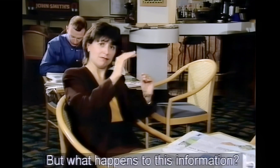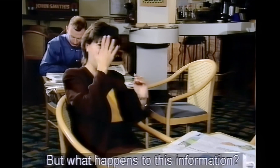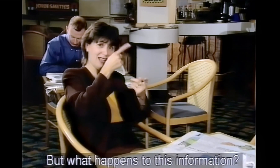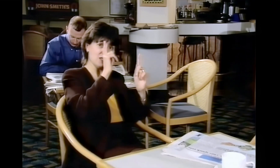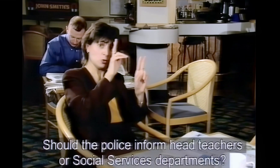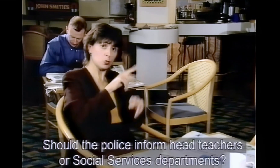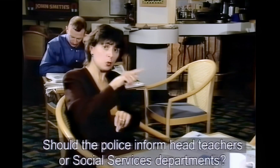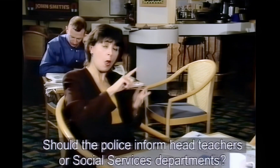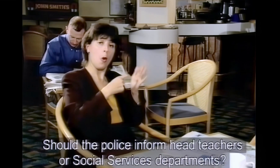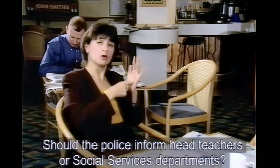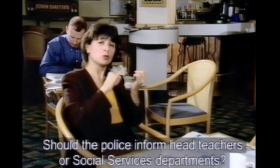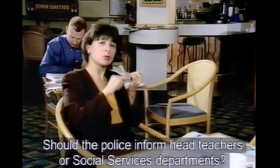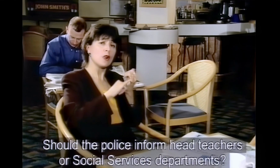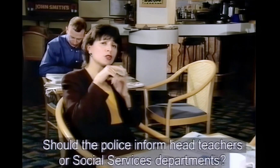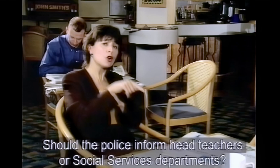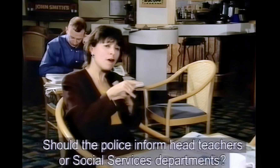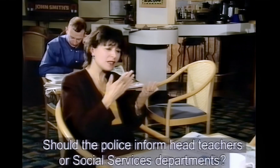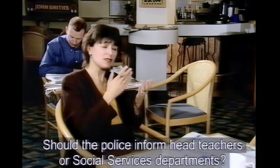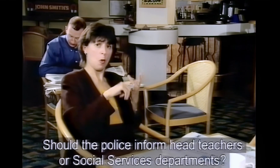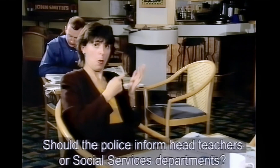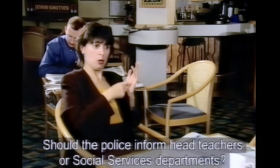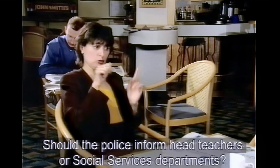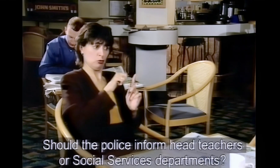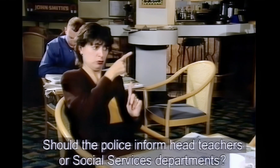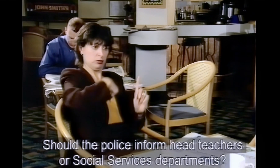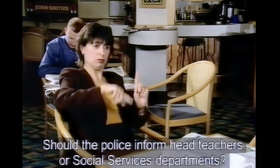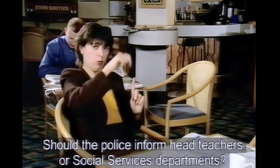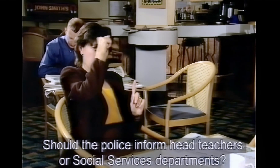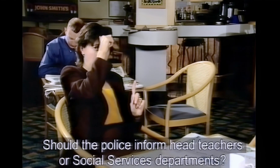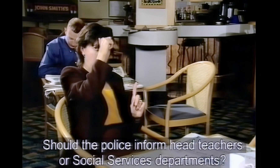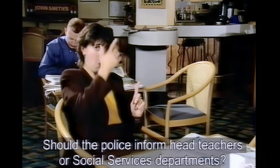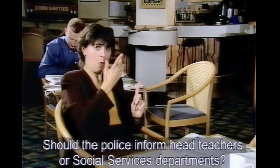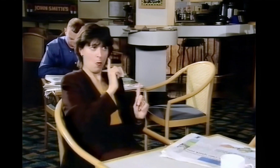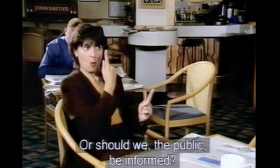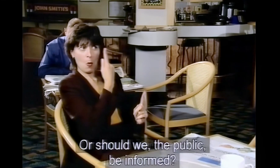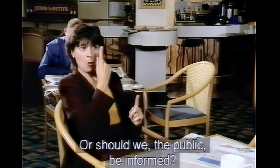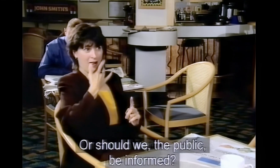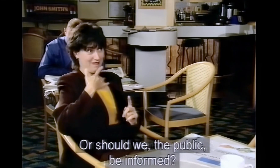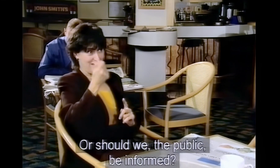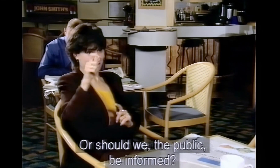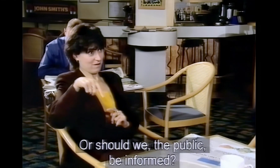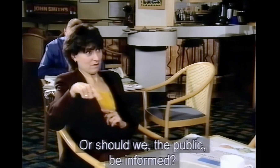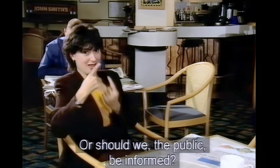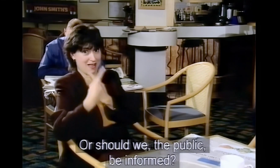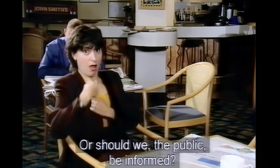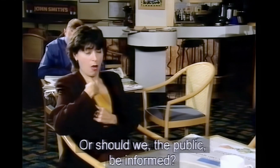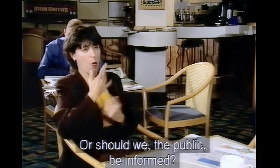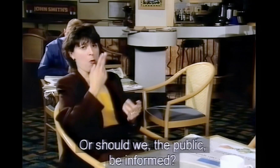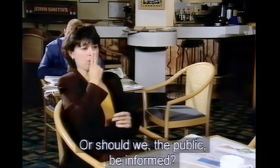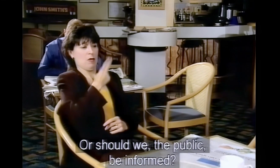teachers of schools or social services departments? Or should we, the public, be informed that someone on the register is living